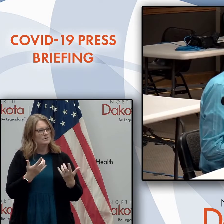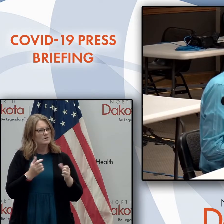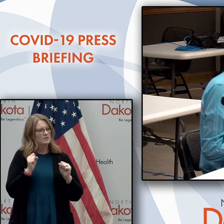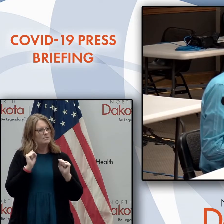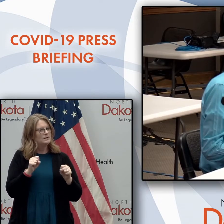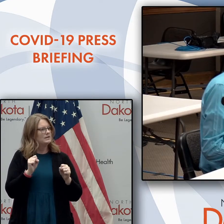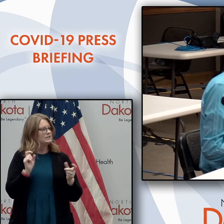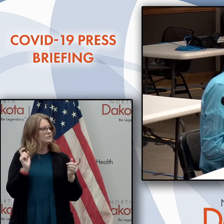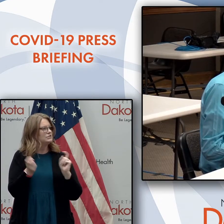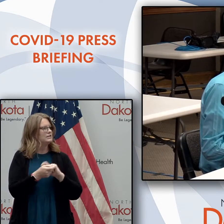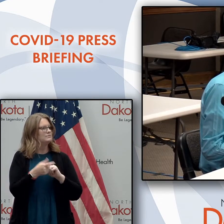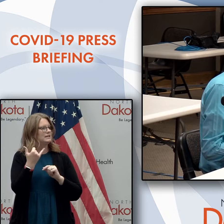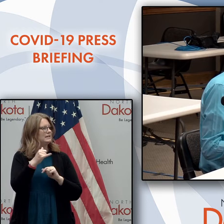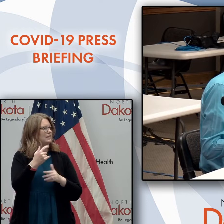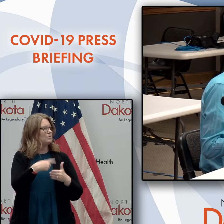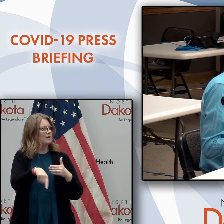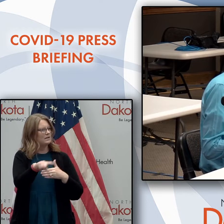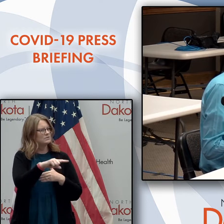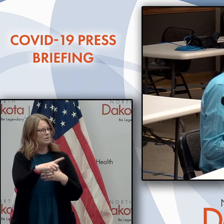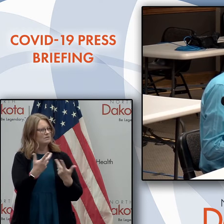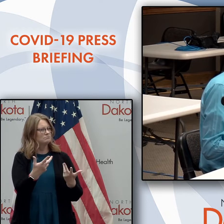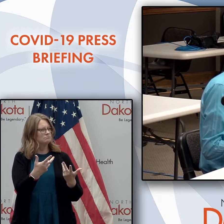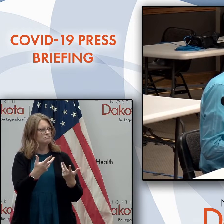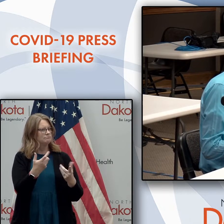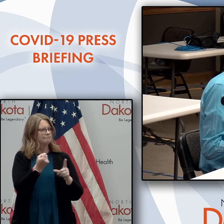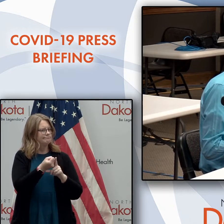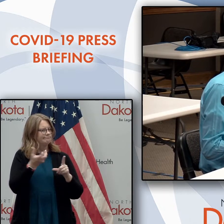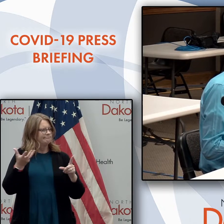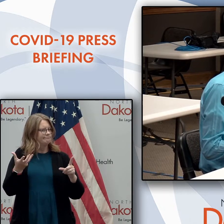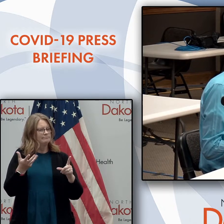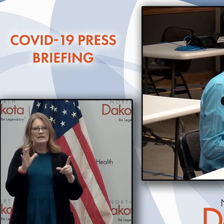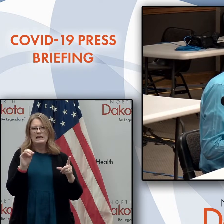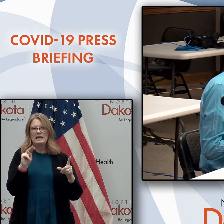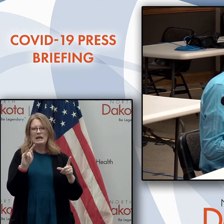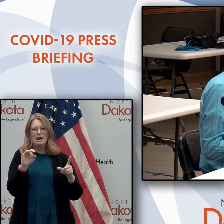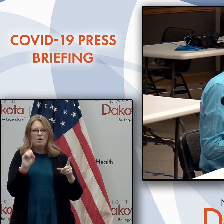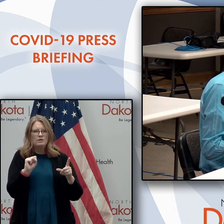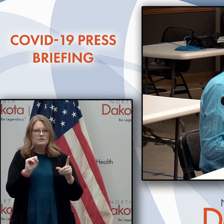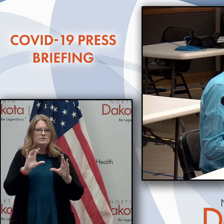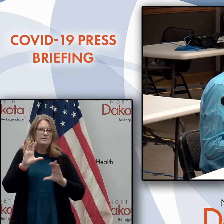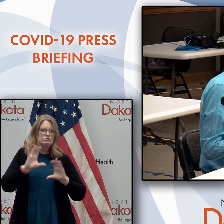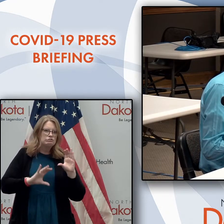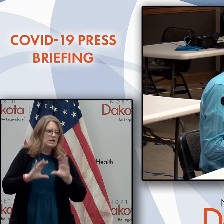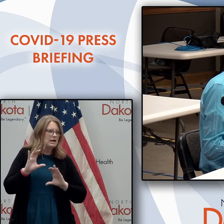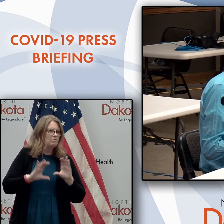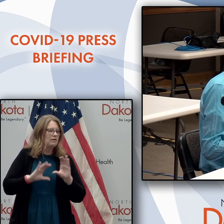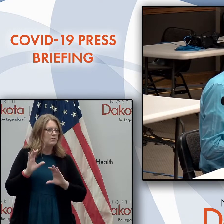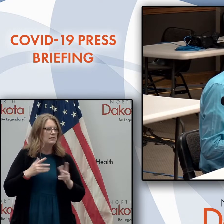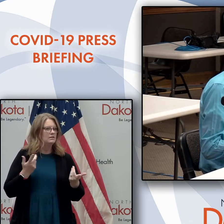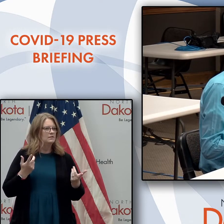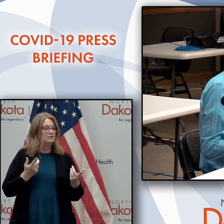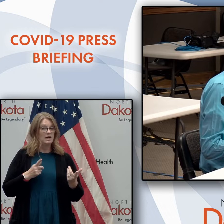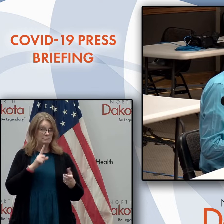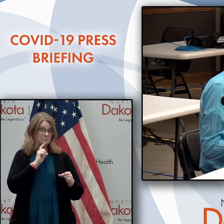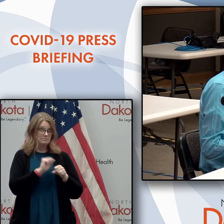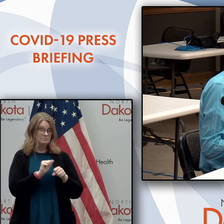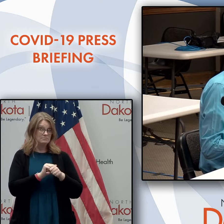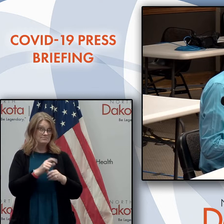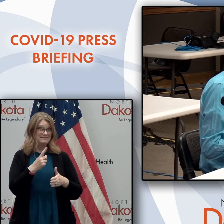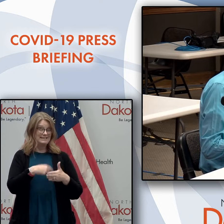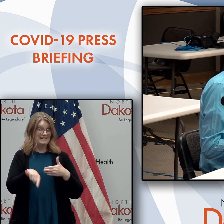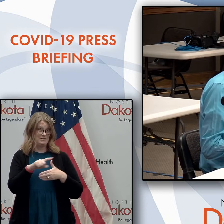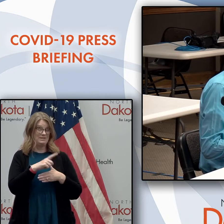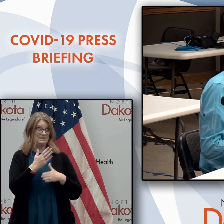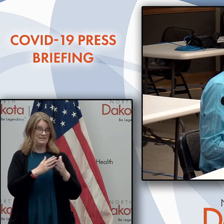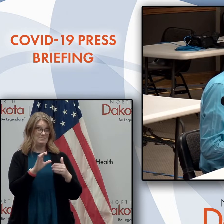moves to yellow next week. Could you expound on what counties you'll be visiting with? And is that definite that next week some